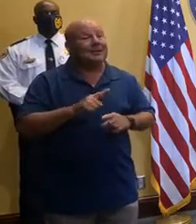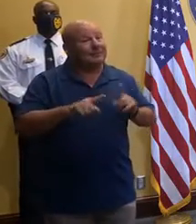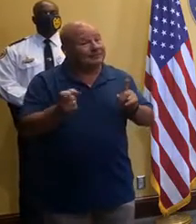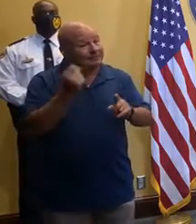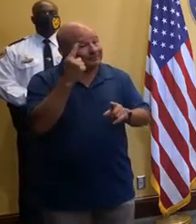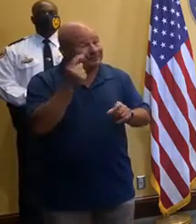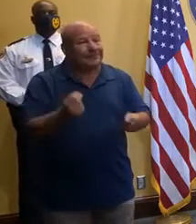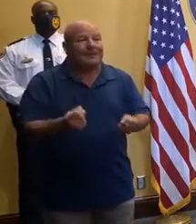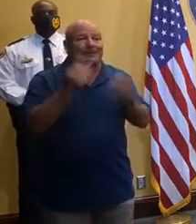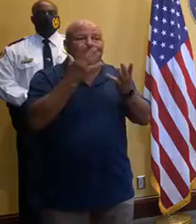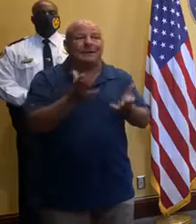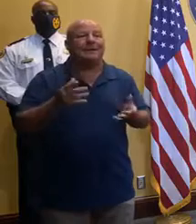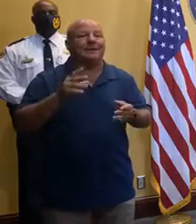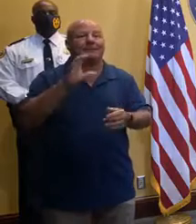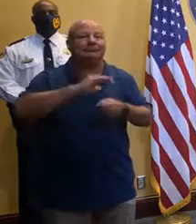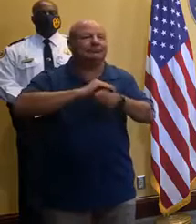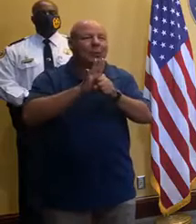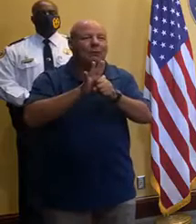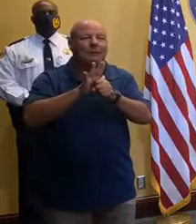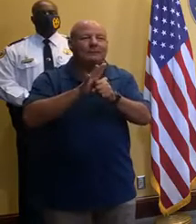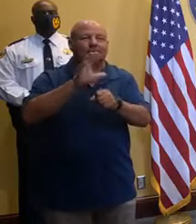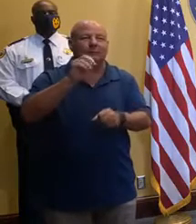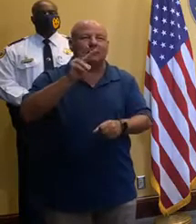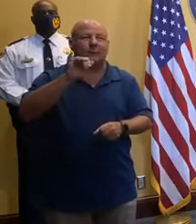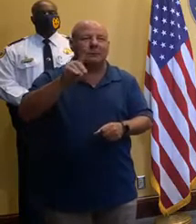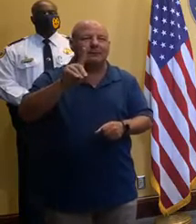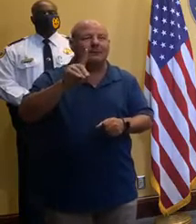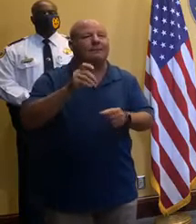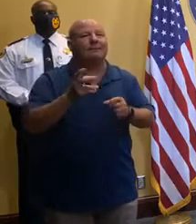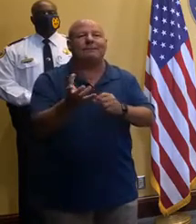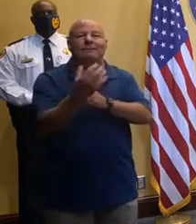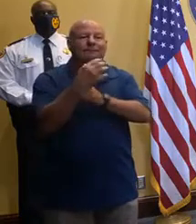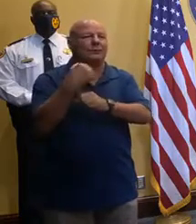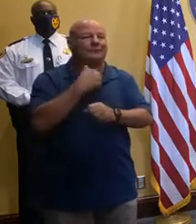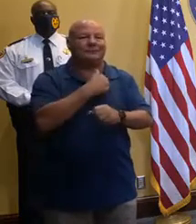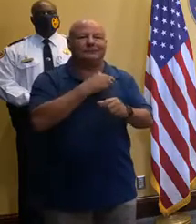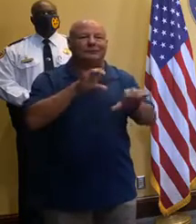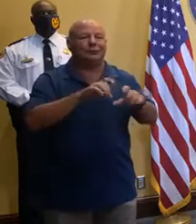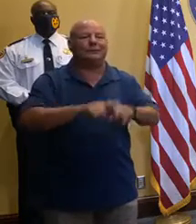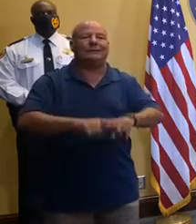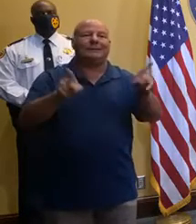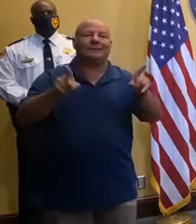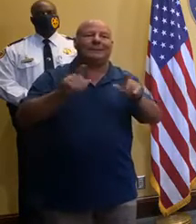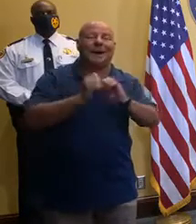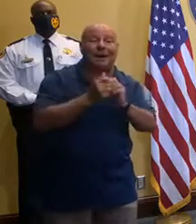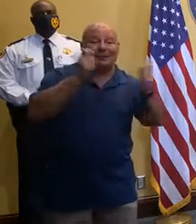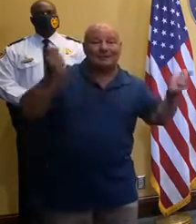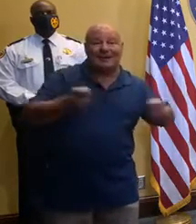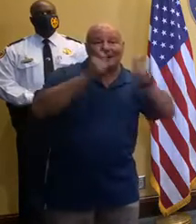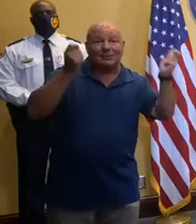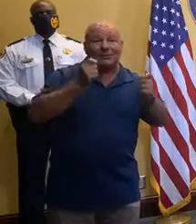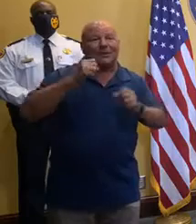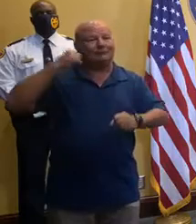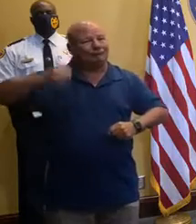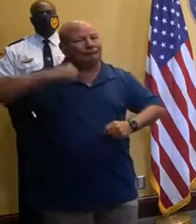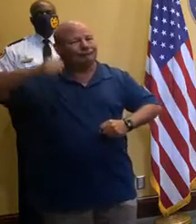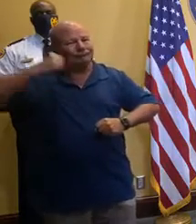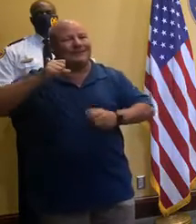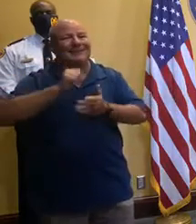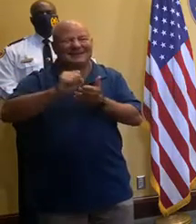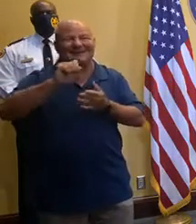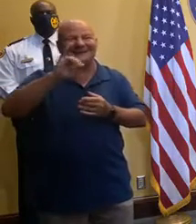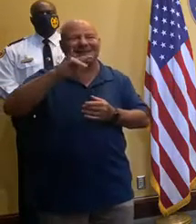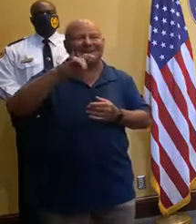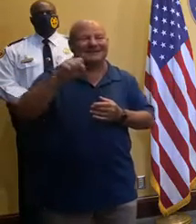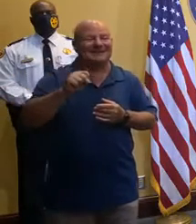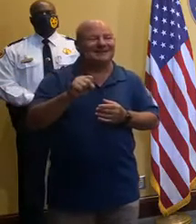things, COVID is forcing us to do some things differently. And how we celebrate and cheer on our Saints is now a